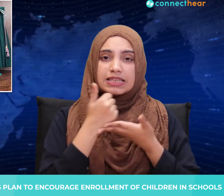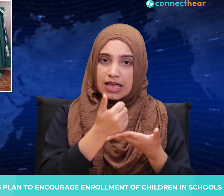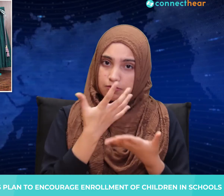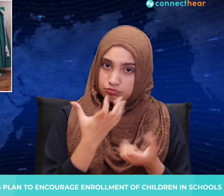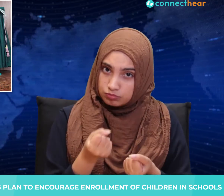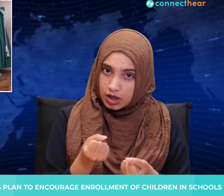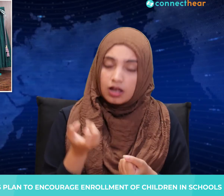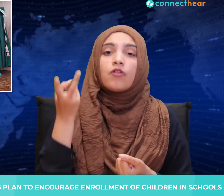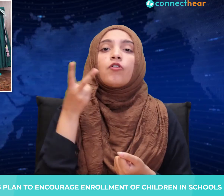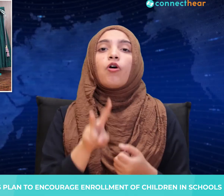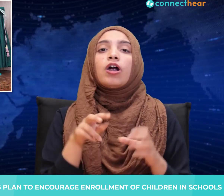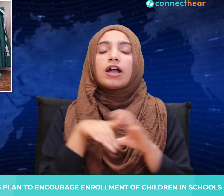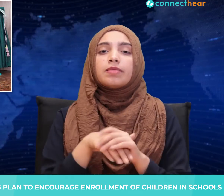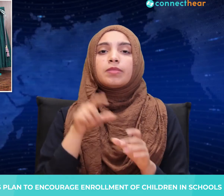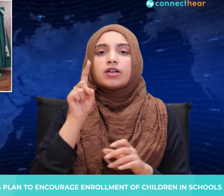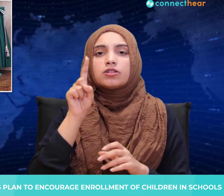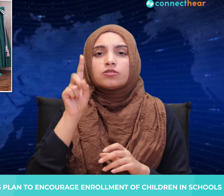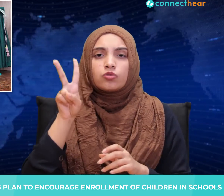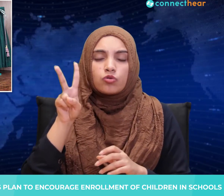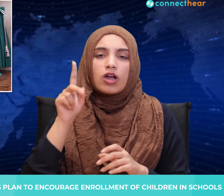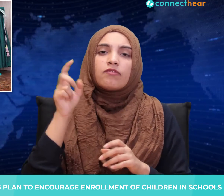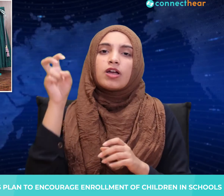Rs 12 billion.